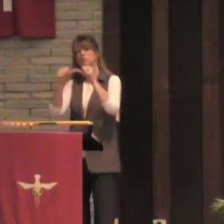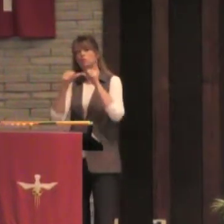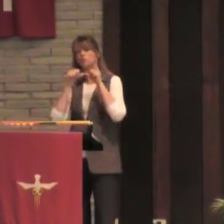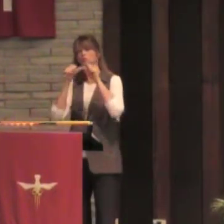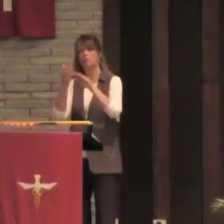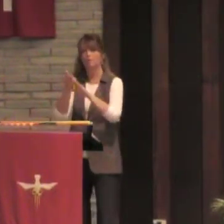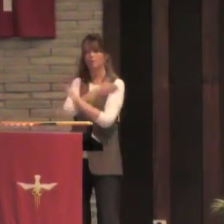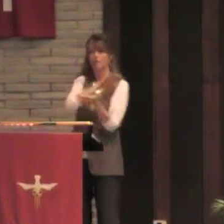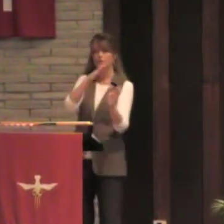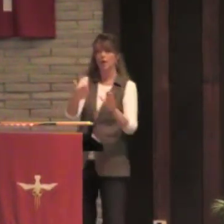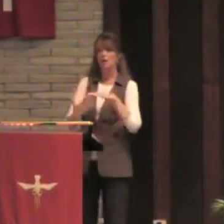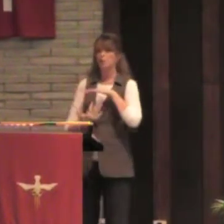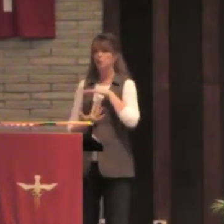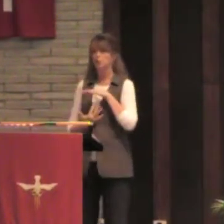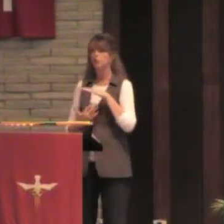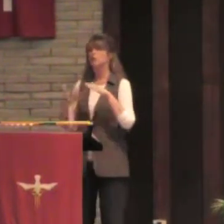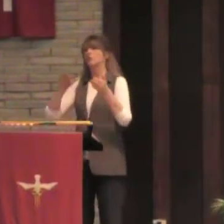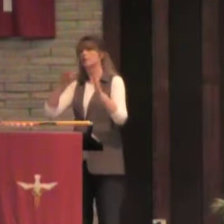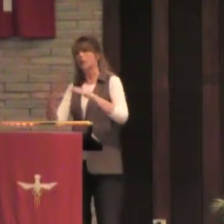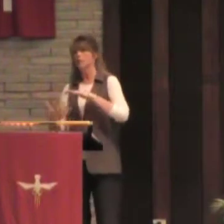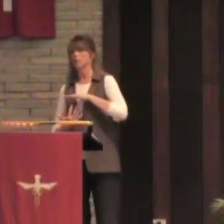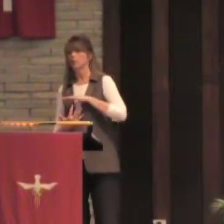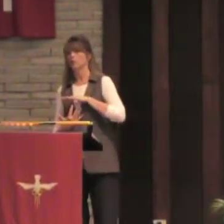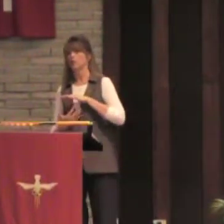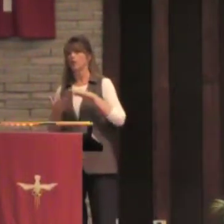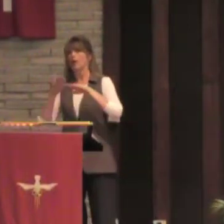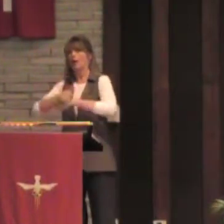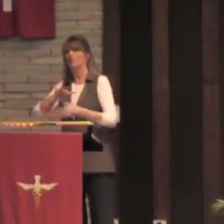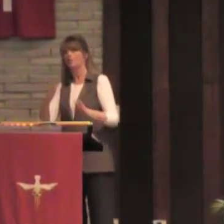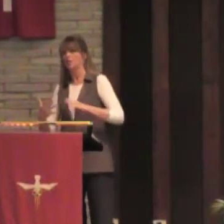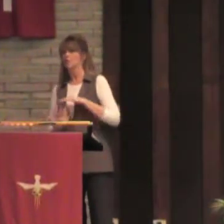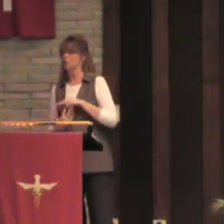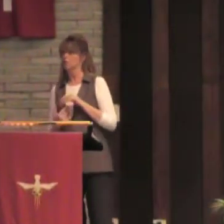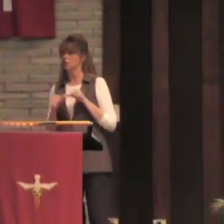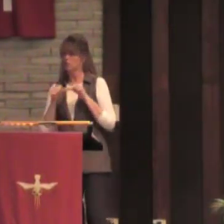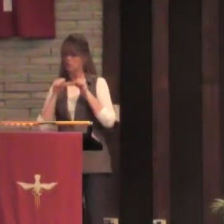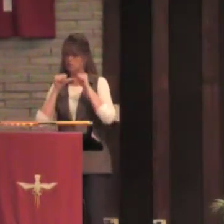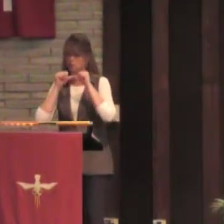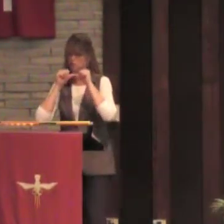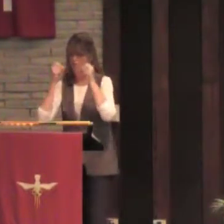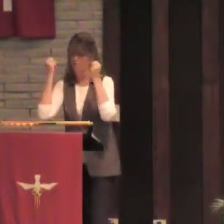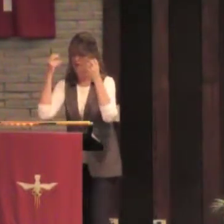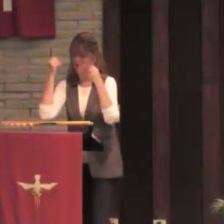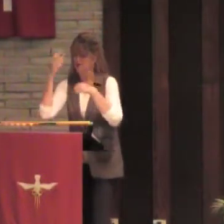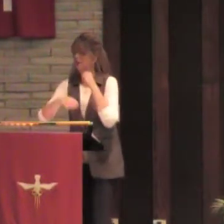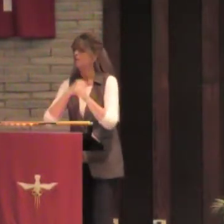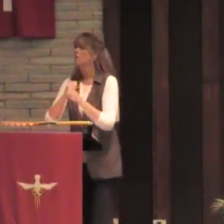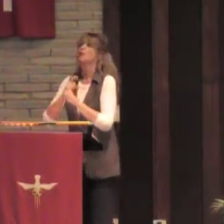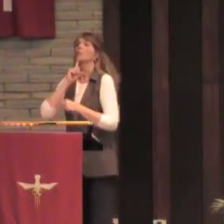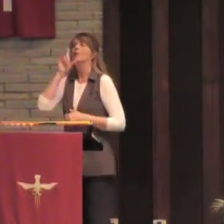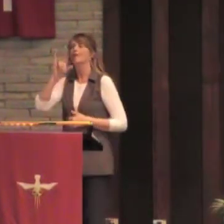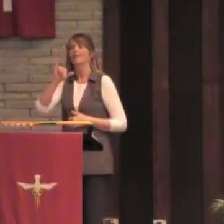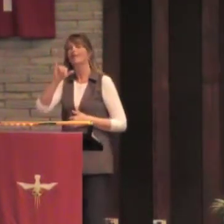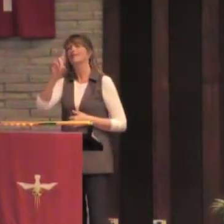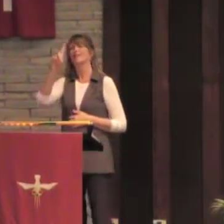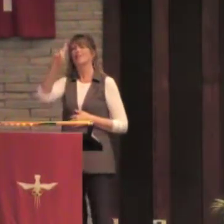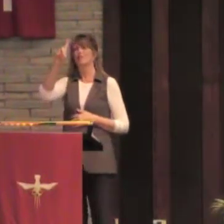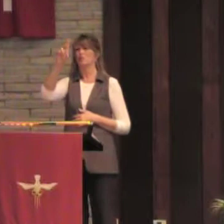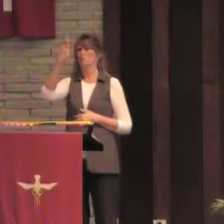anger. It's like a smoldering fire that started before death and continues after death. It can continue for